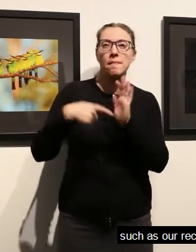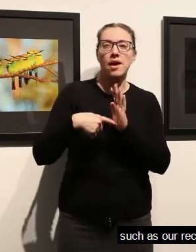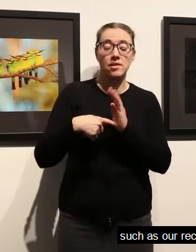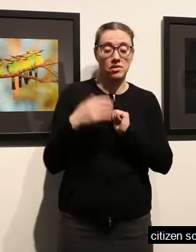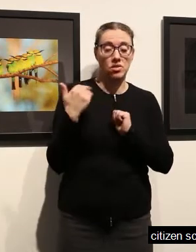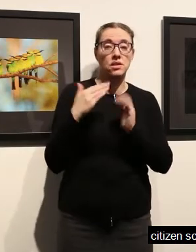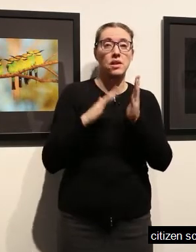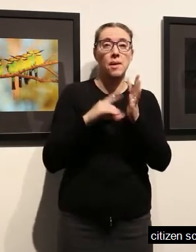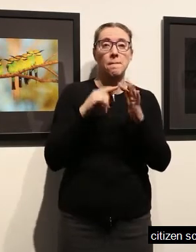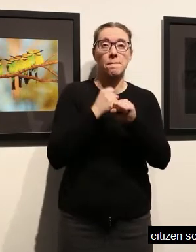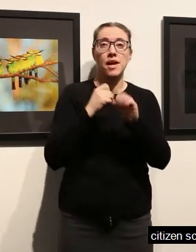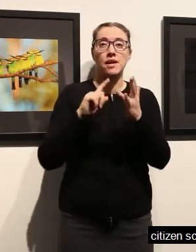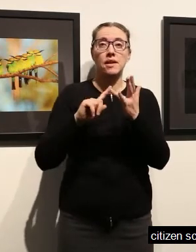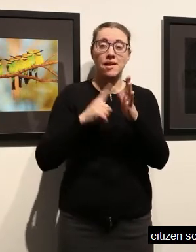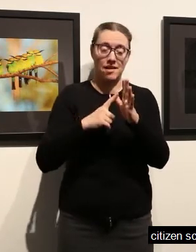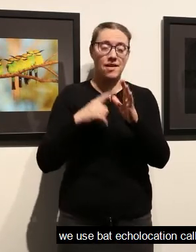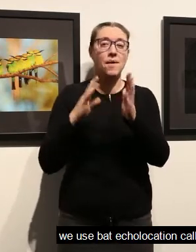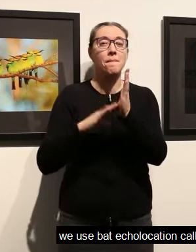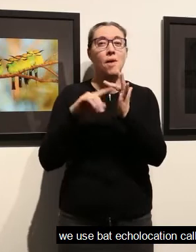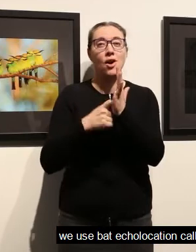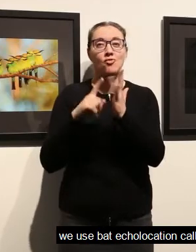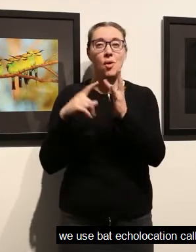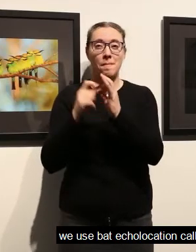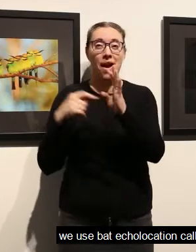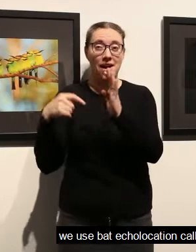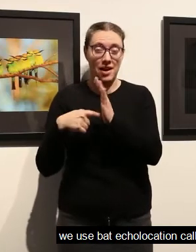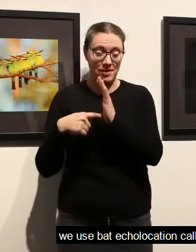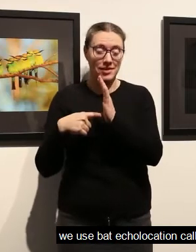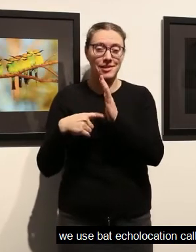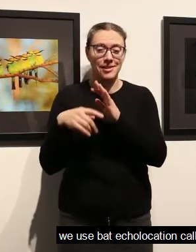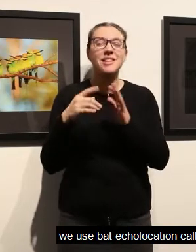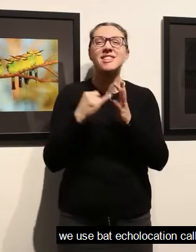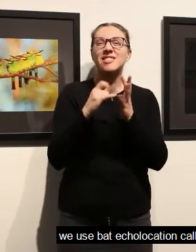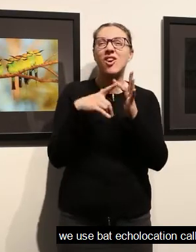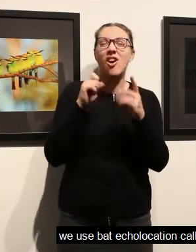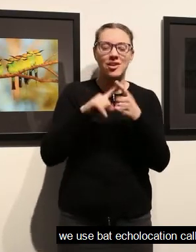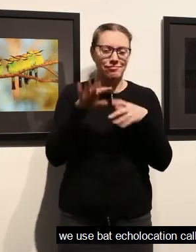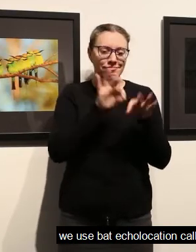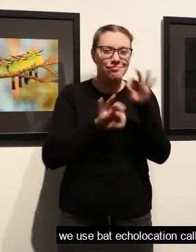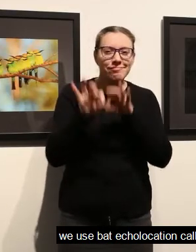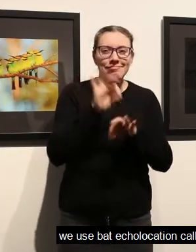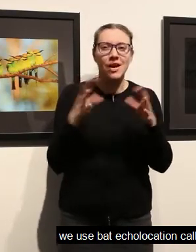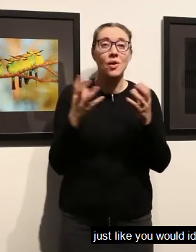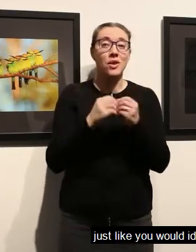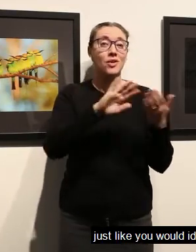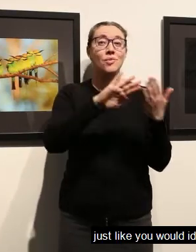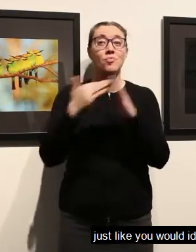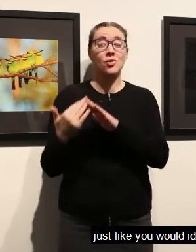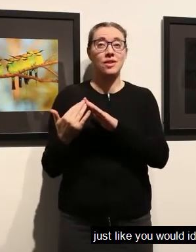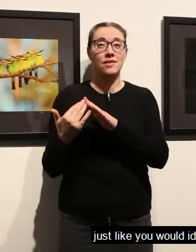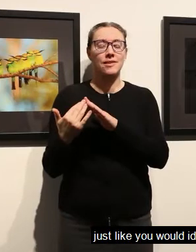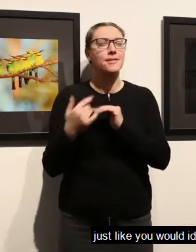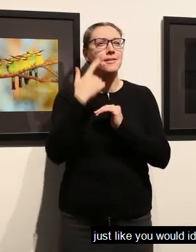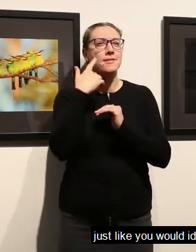Microbat Citizen Science project, we use bat echolocation calls to help us identify bat species, just like you